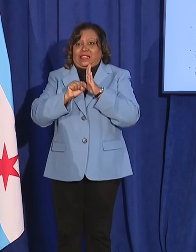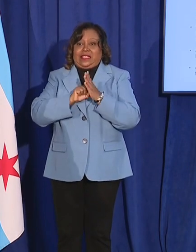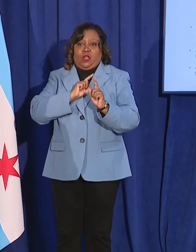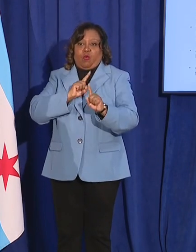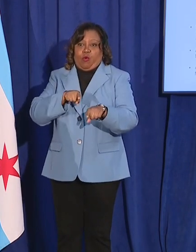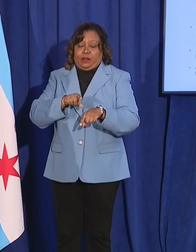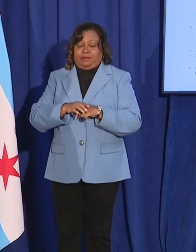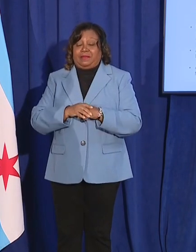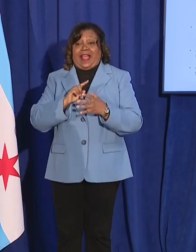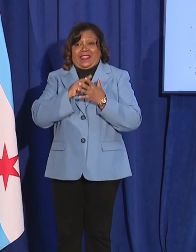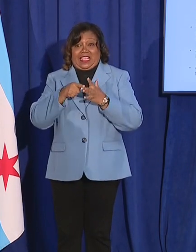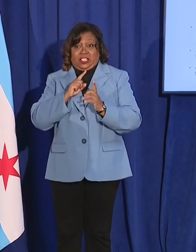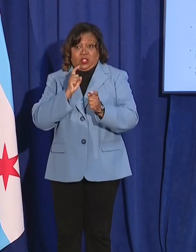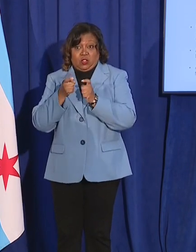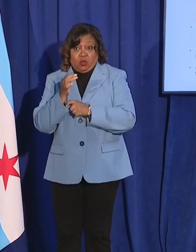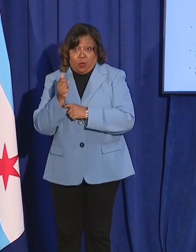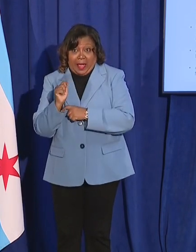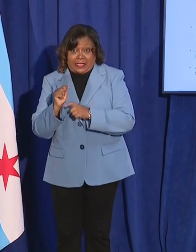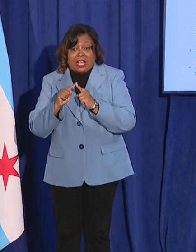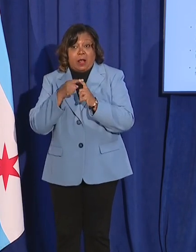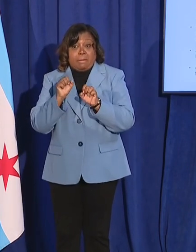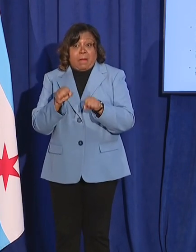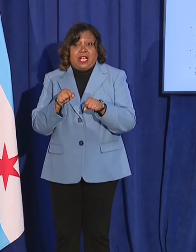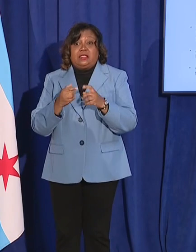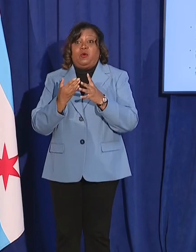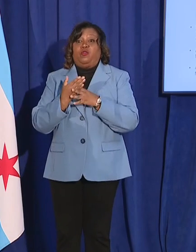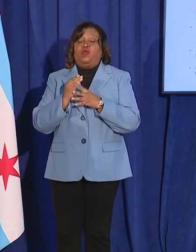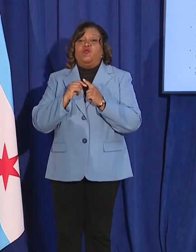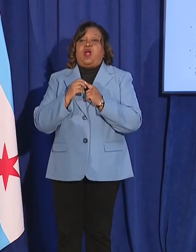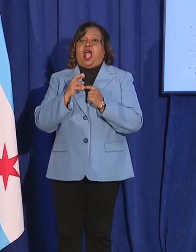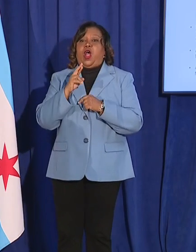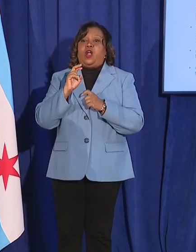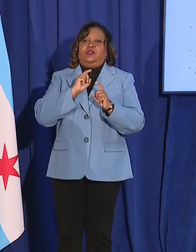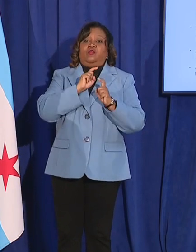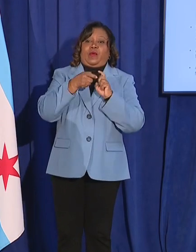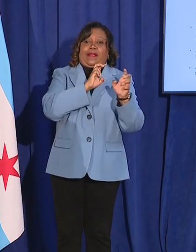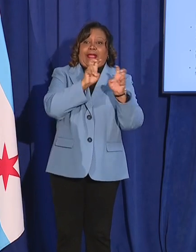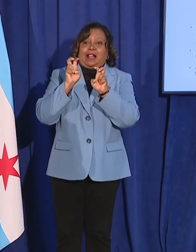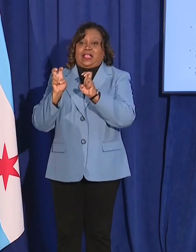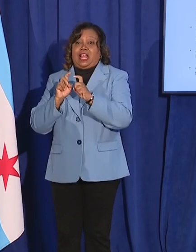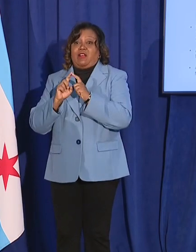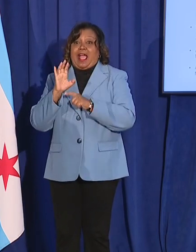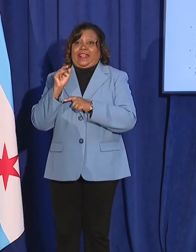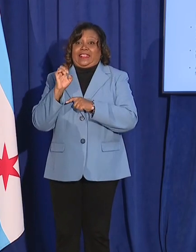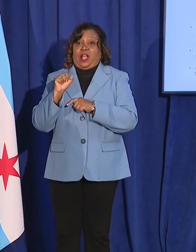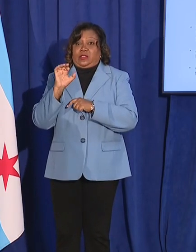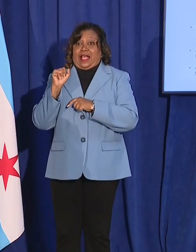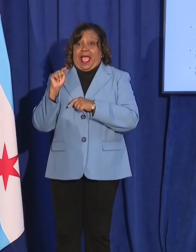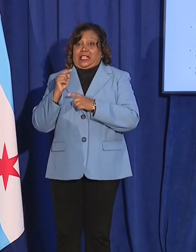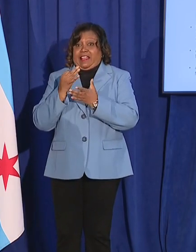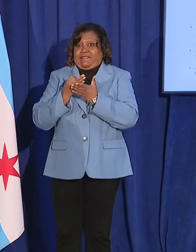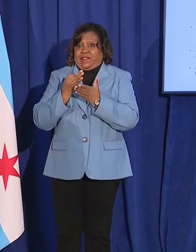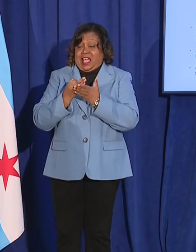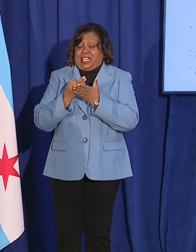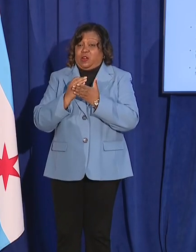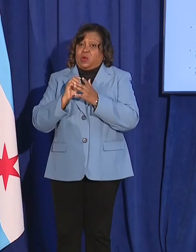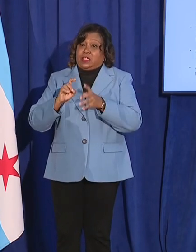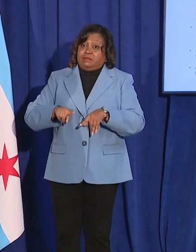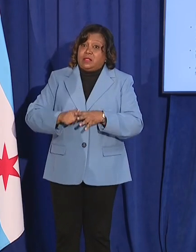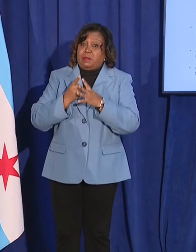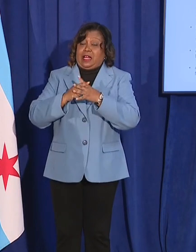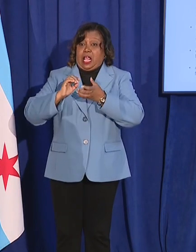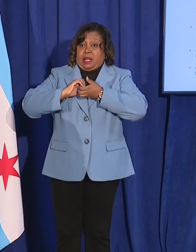order. These grants, which are made possible through a reallocation of our CARES Act funding, will be administered